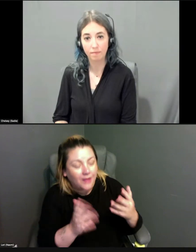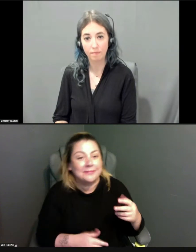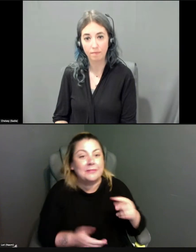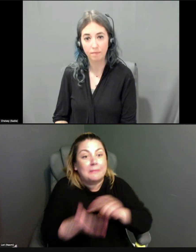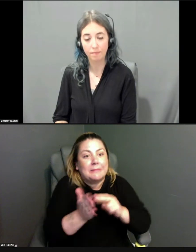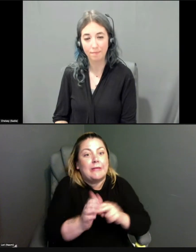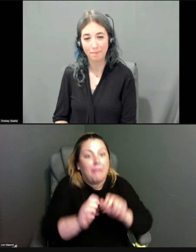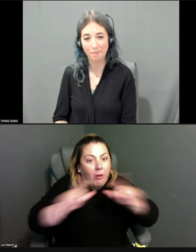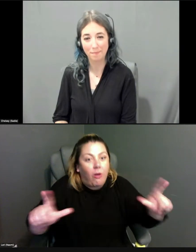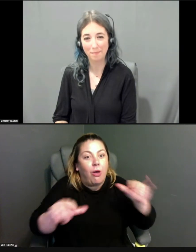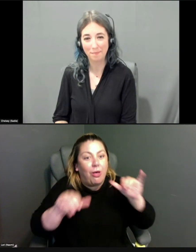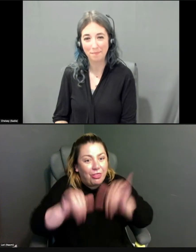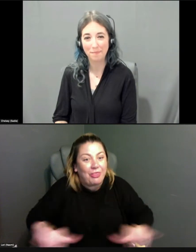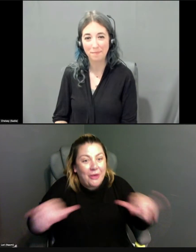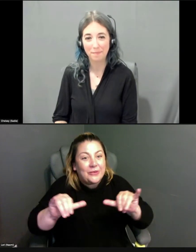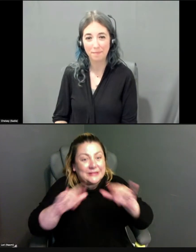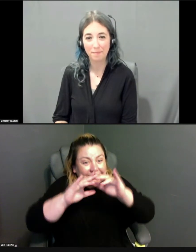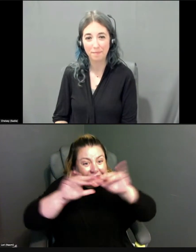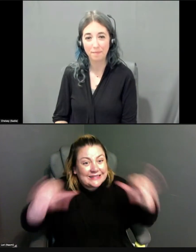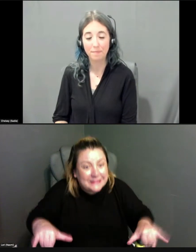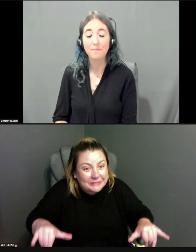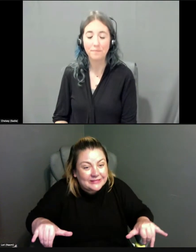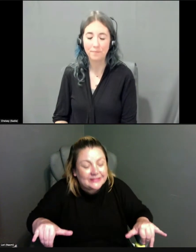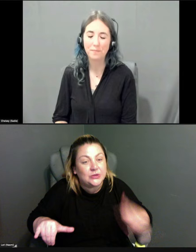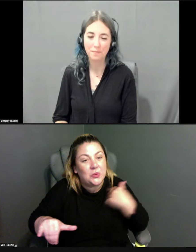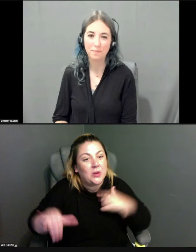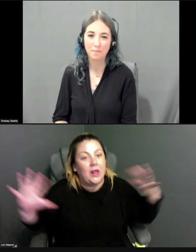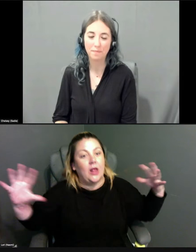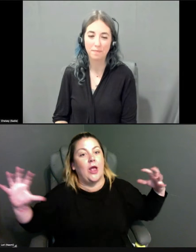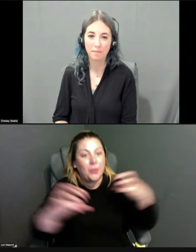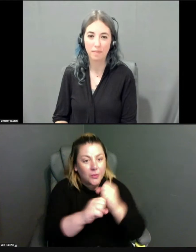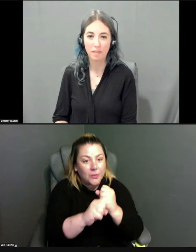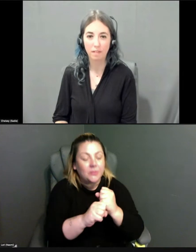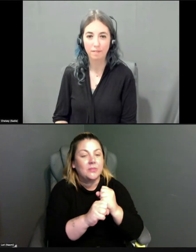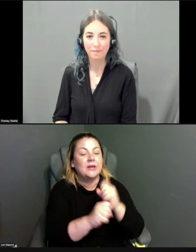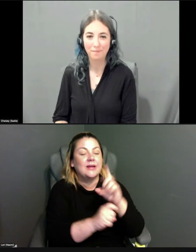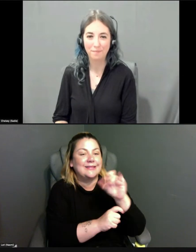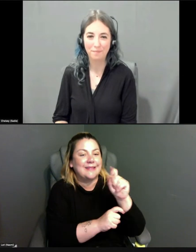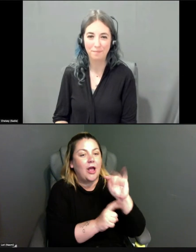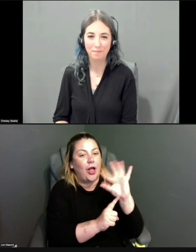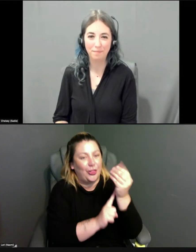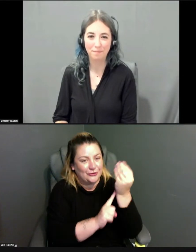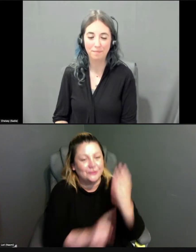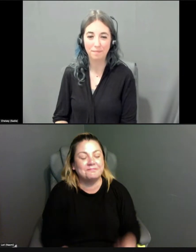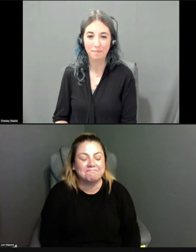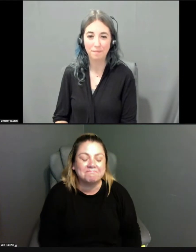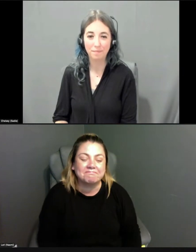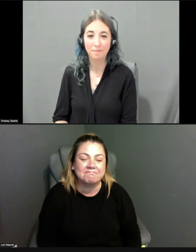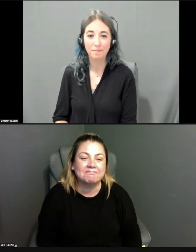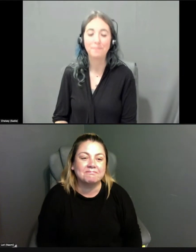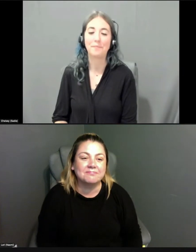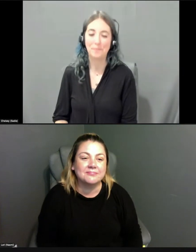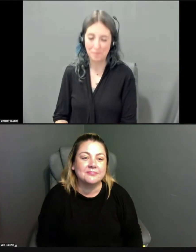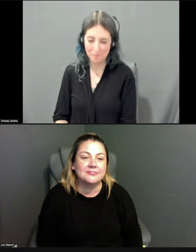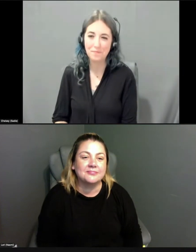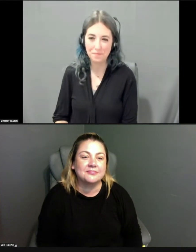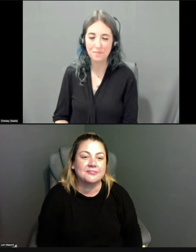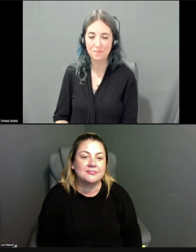So it's like, it's like shorthand for me when I talk about it. So. In addition to that, diet